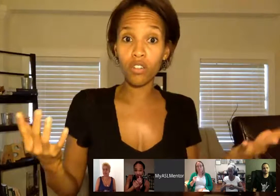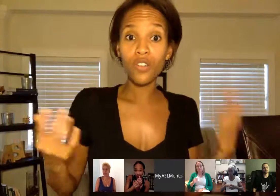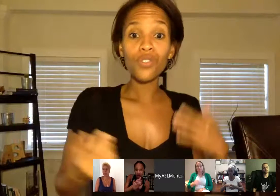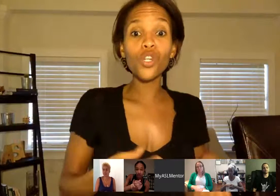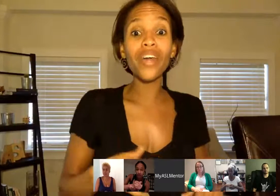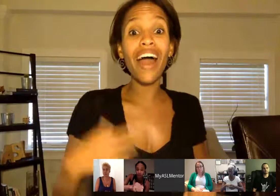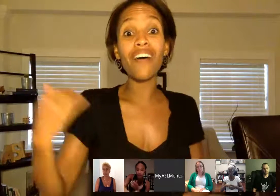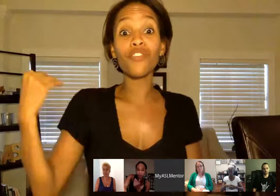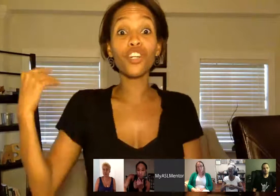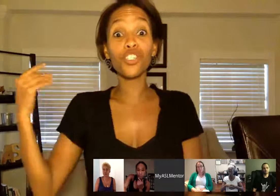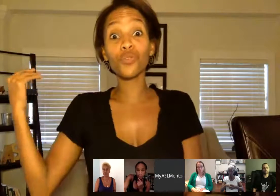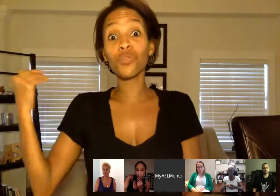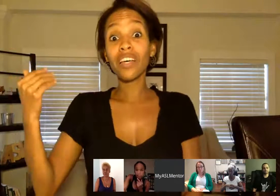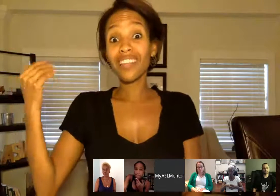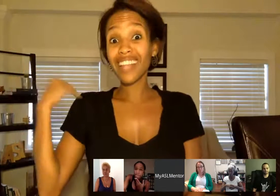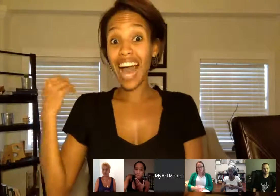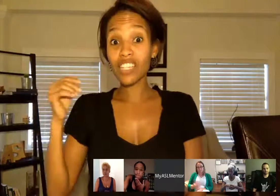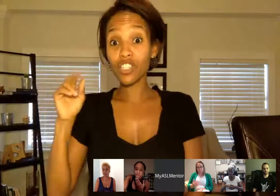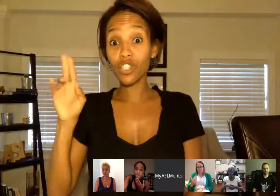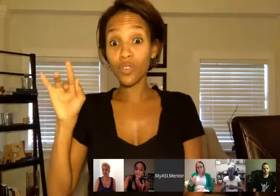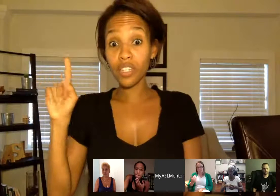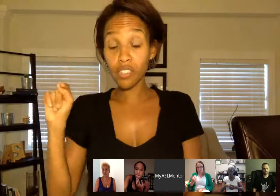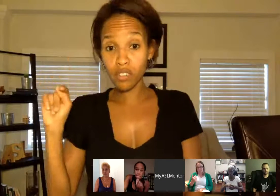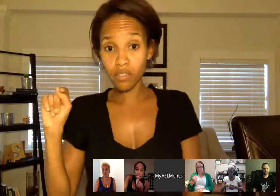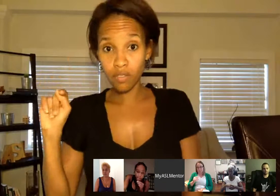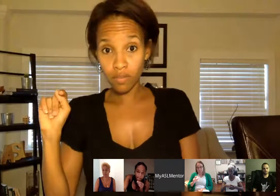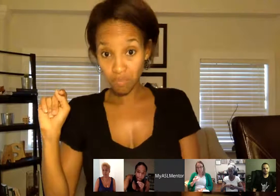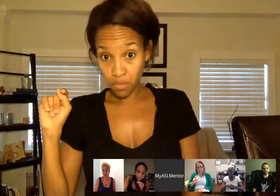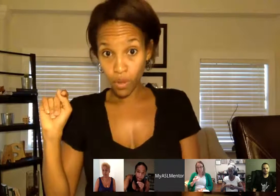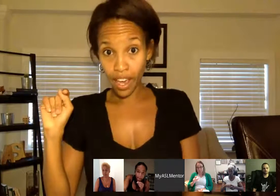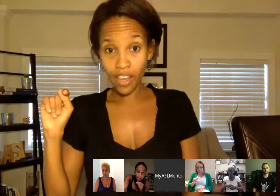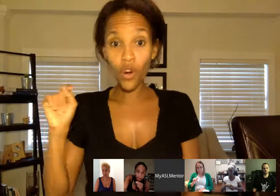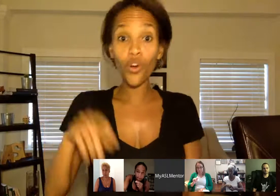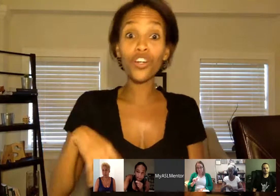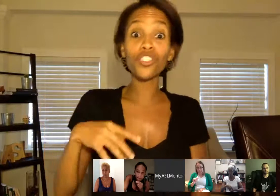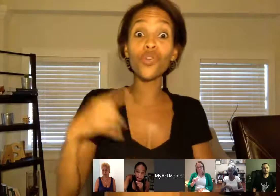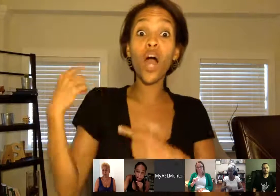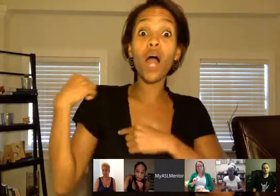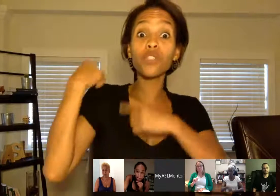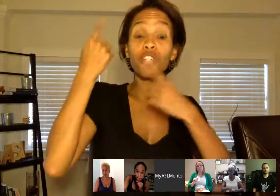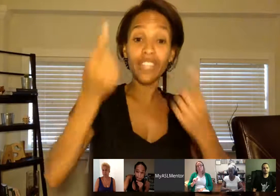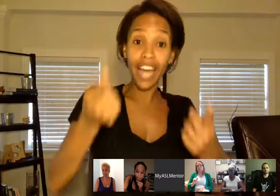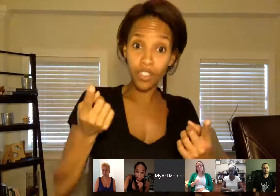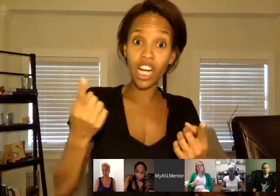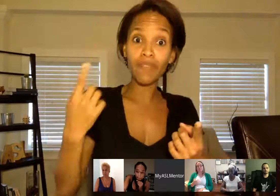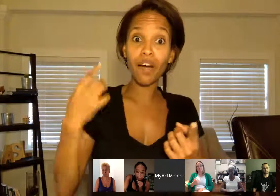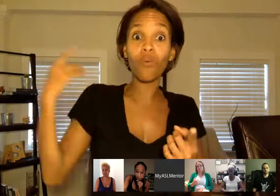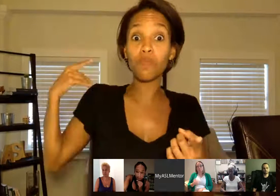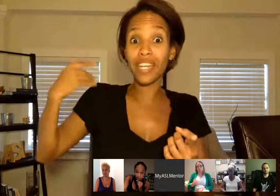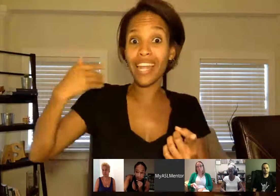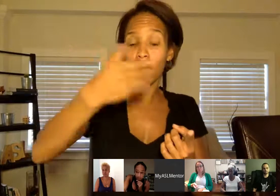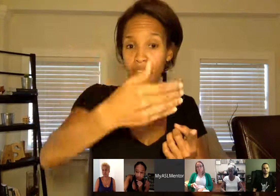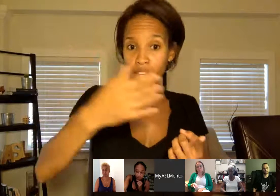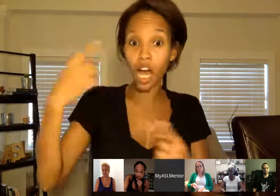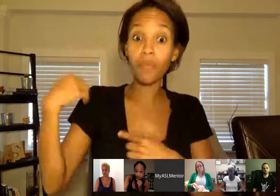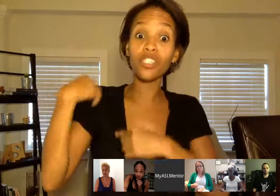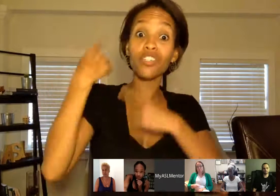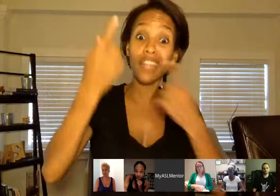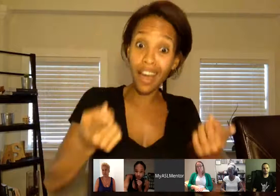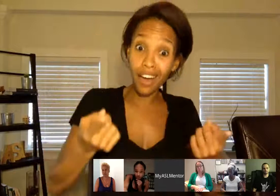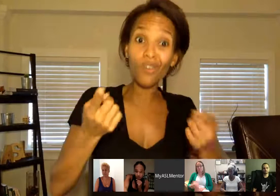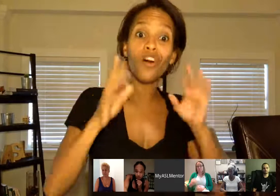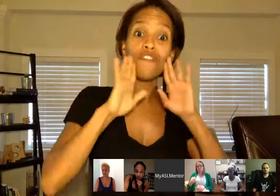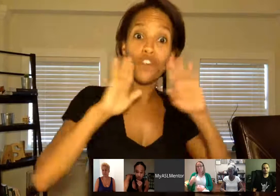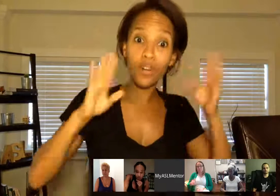work. So we could do last unit, okay, or you could do up till now and talk about what's been happening. Up